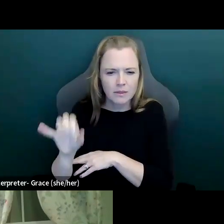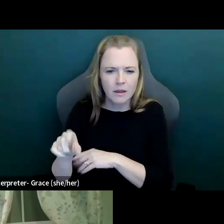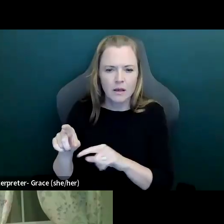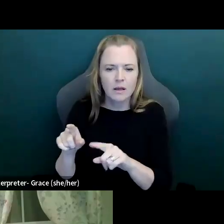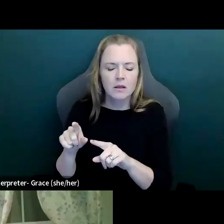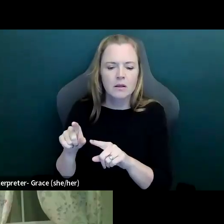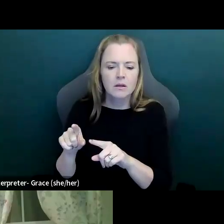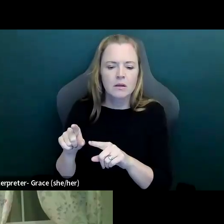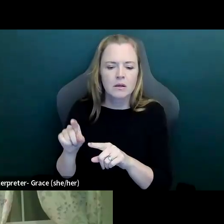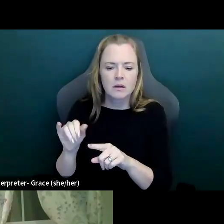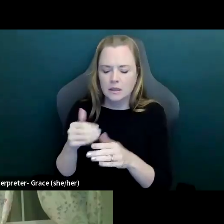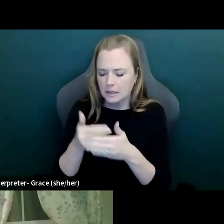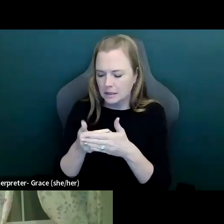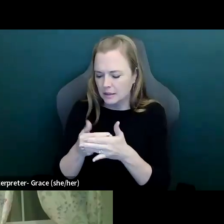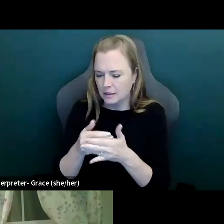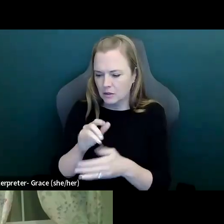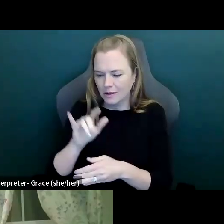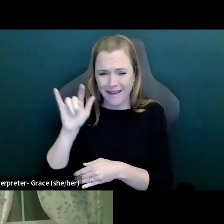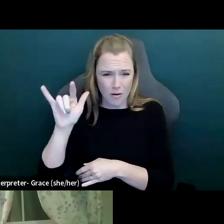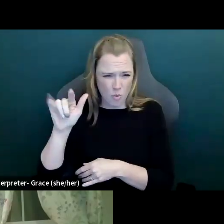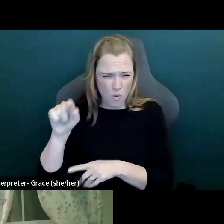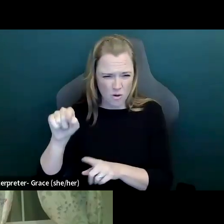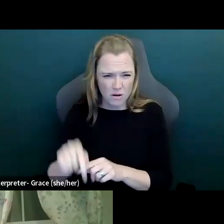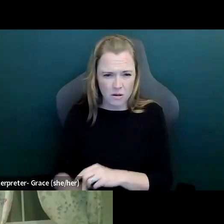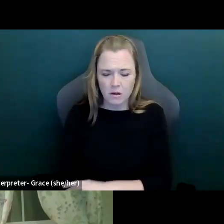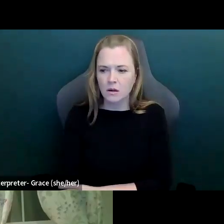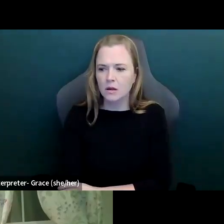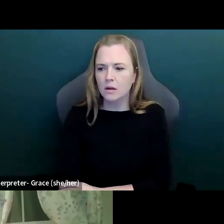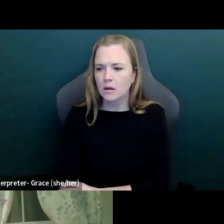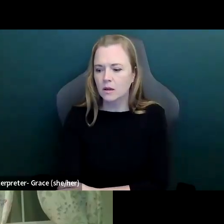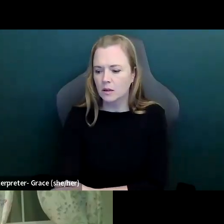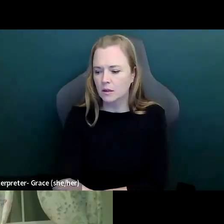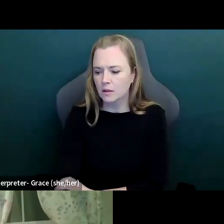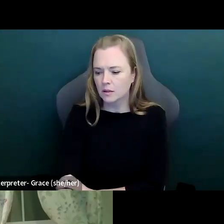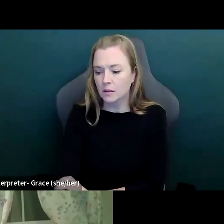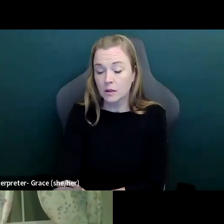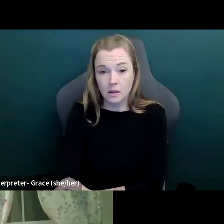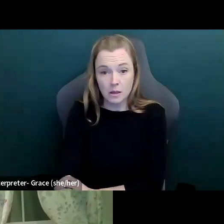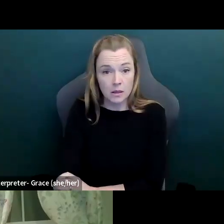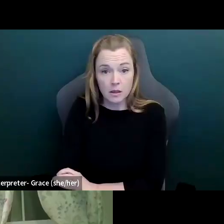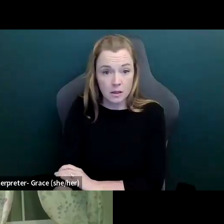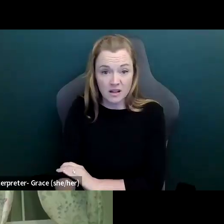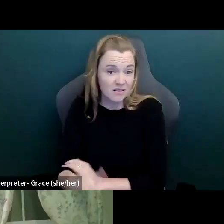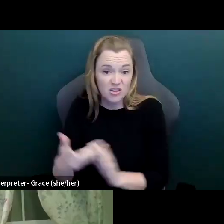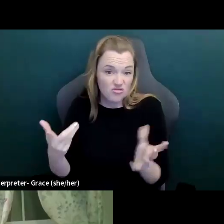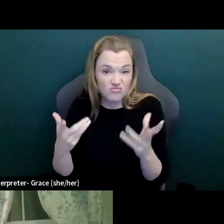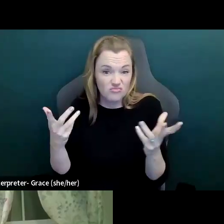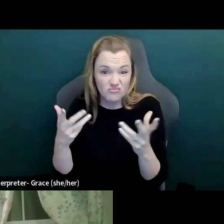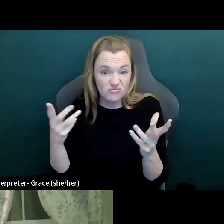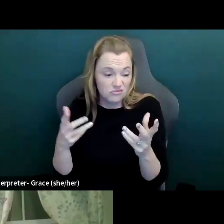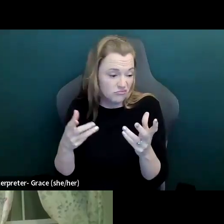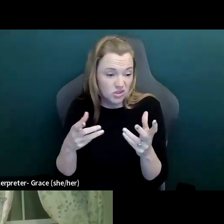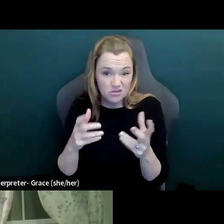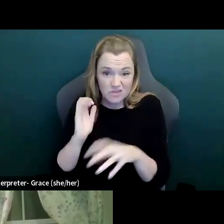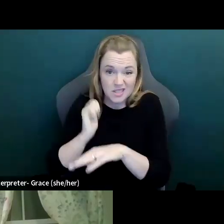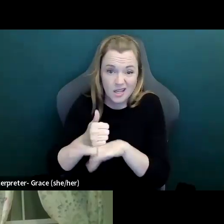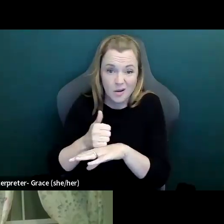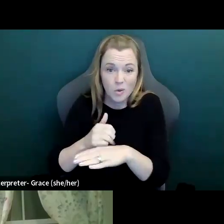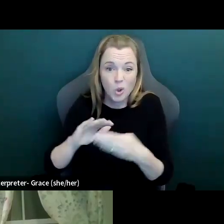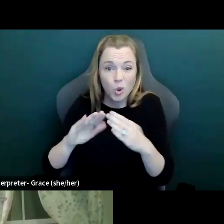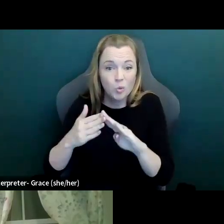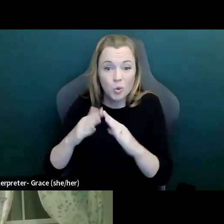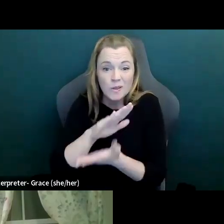But and that's near the air park, but they are basically have set up like a community hub, like a community center